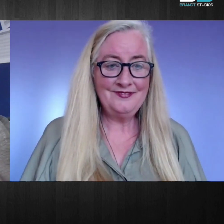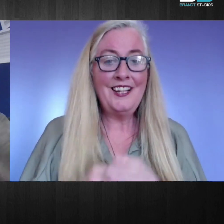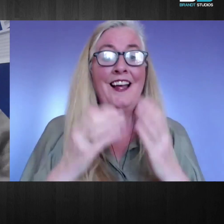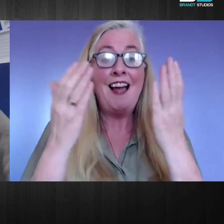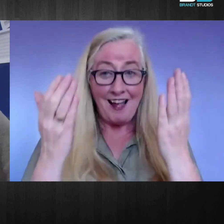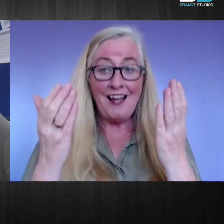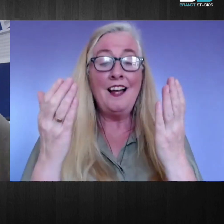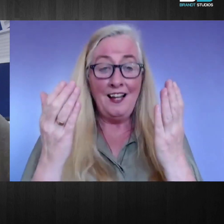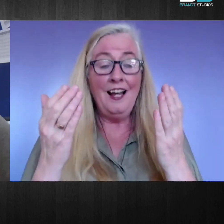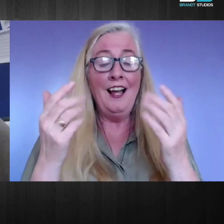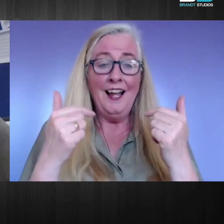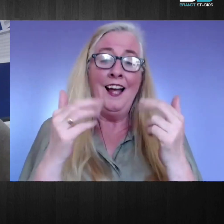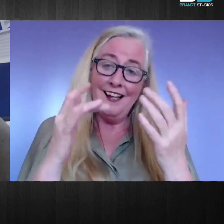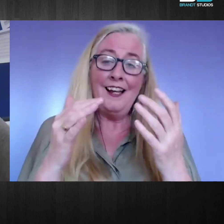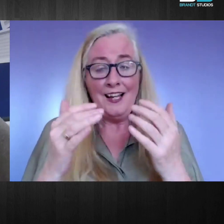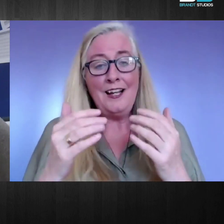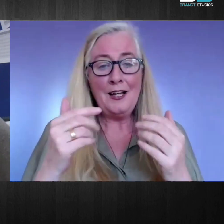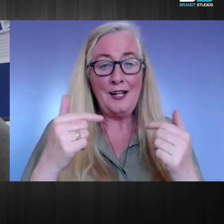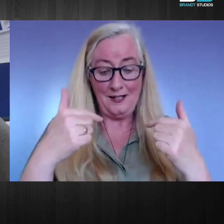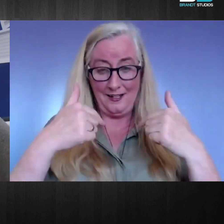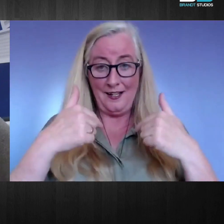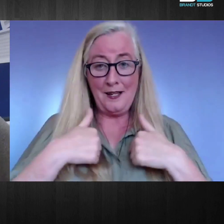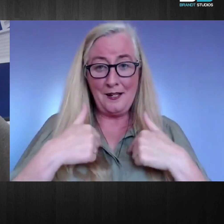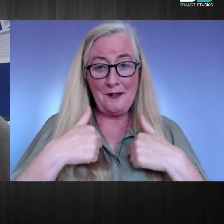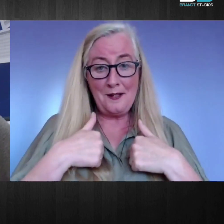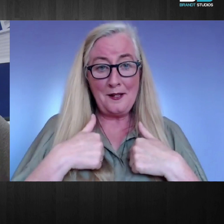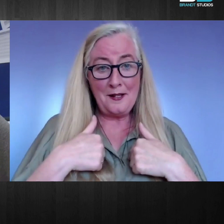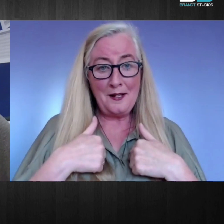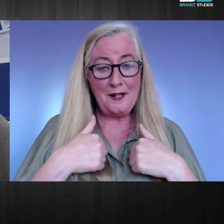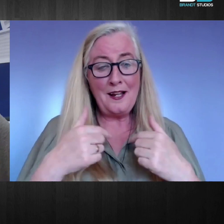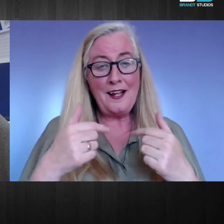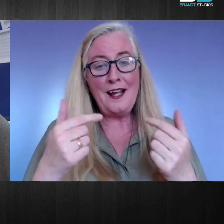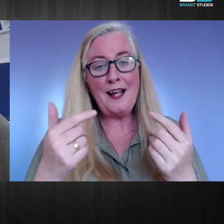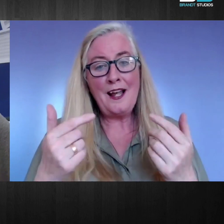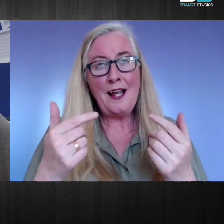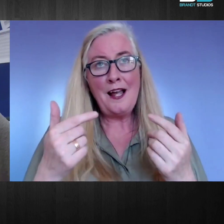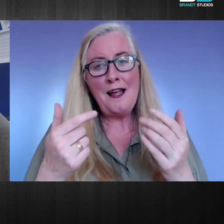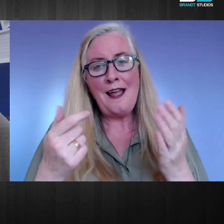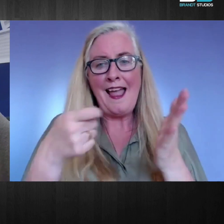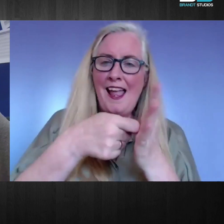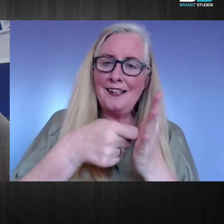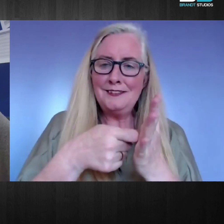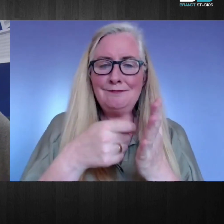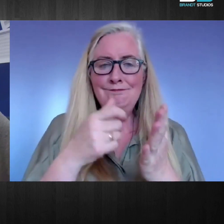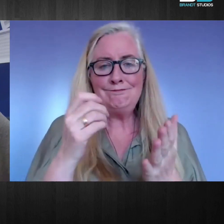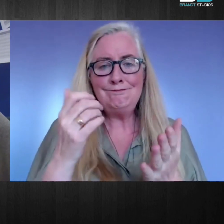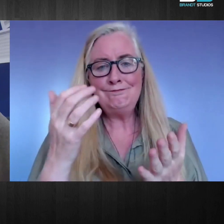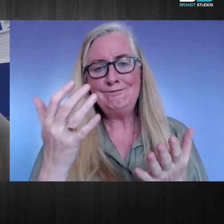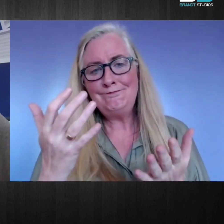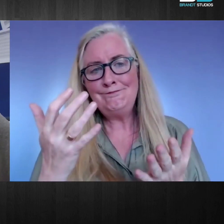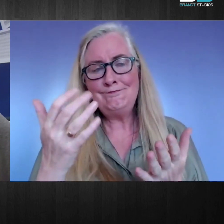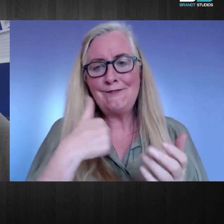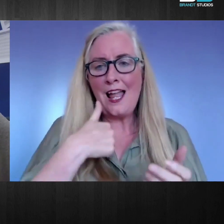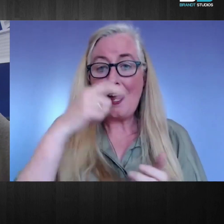My own take, and probably Dana would be able to add to it, is that I think, like somebody mentioned there about